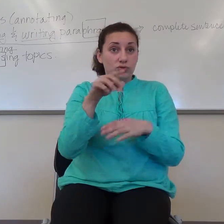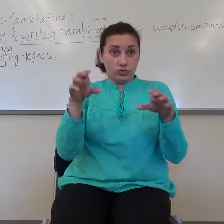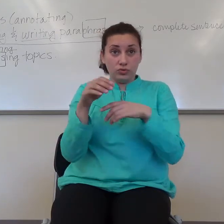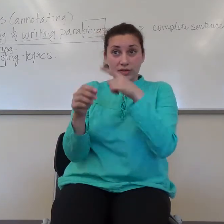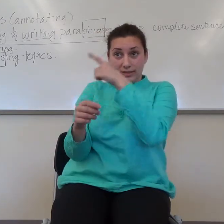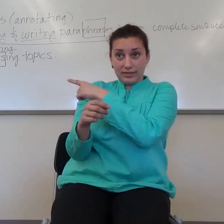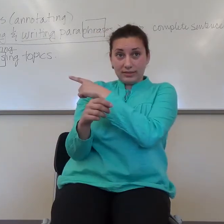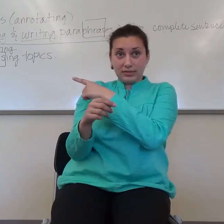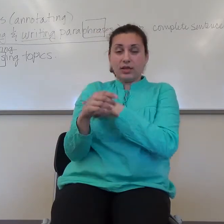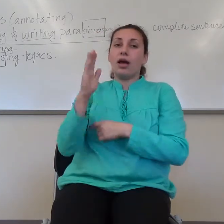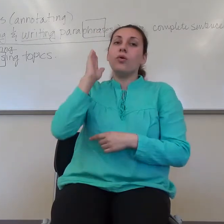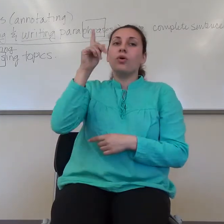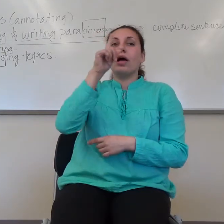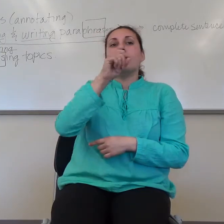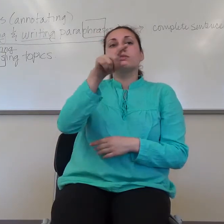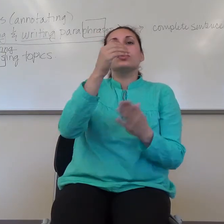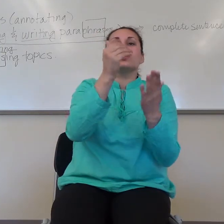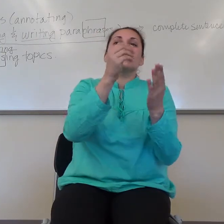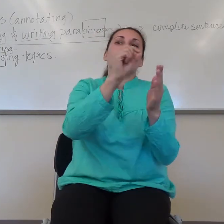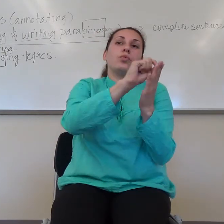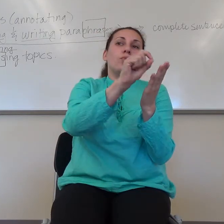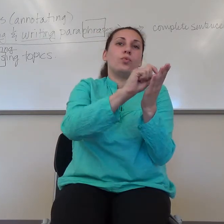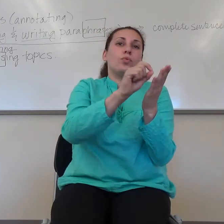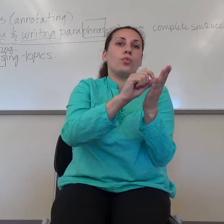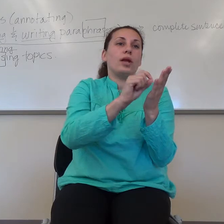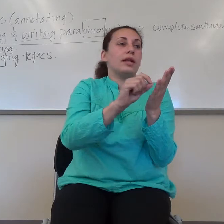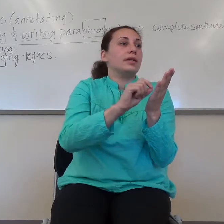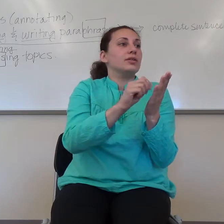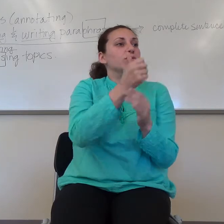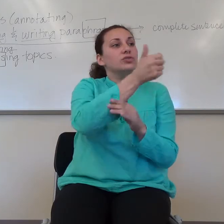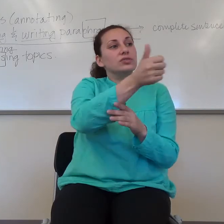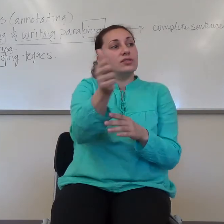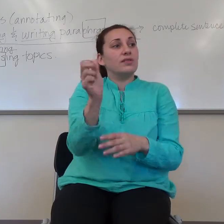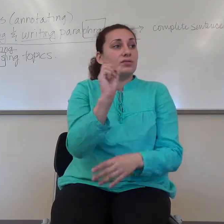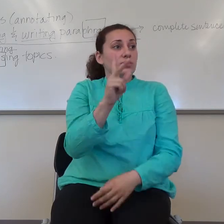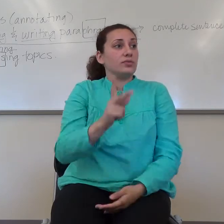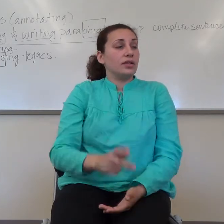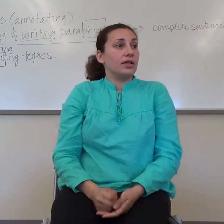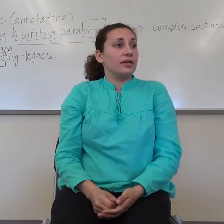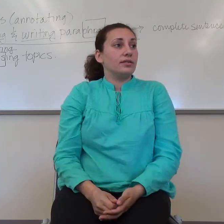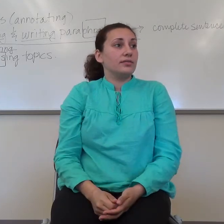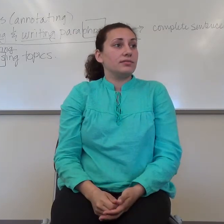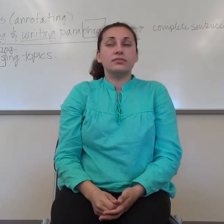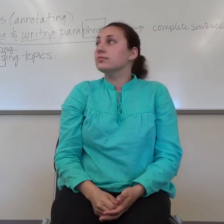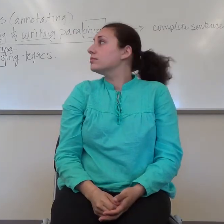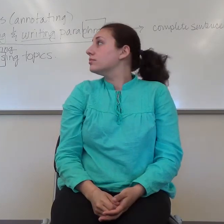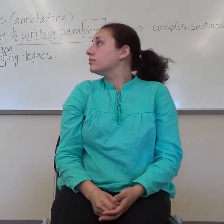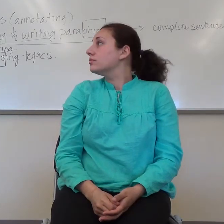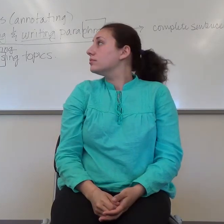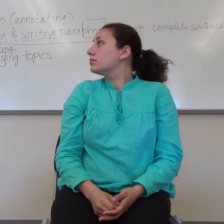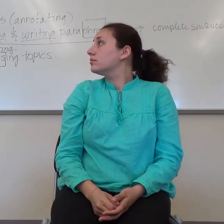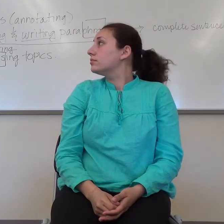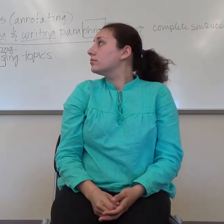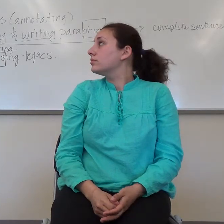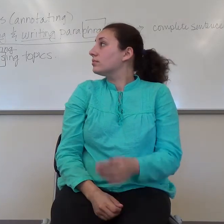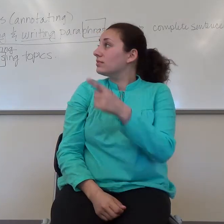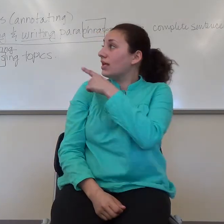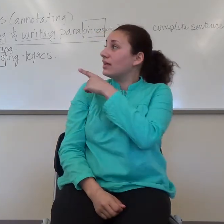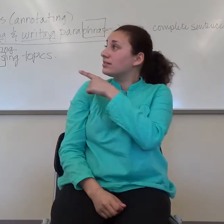you to write it out yourself. So this is the first part of it, okay? You can, and this kind of makes, what we want to